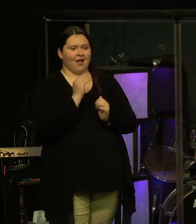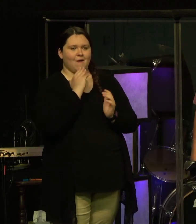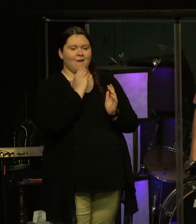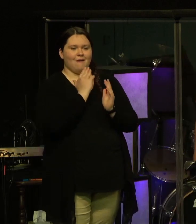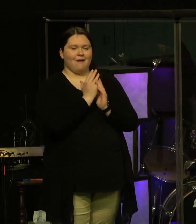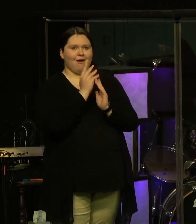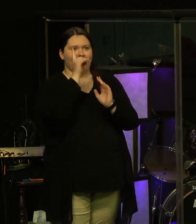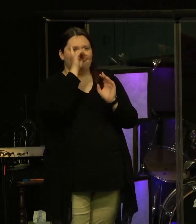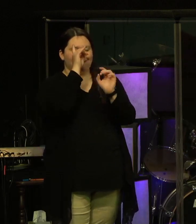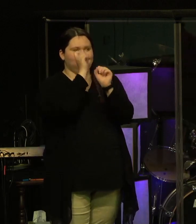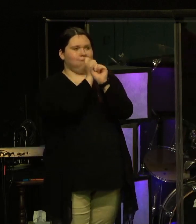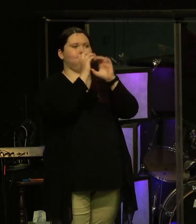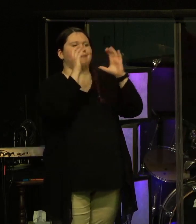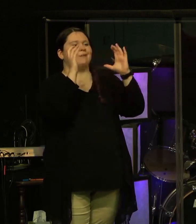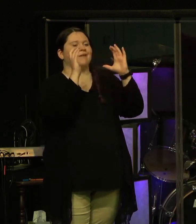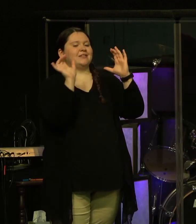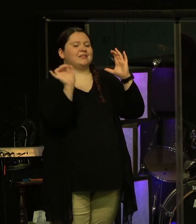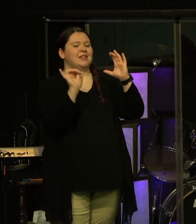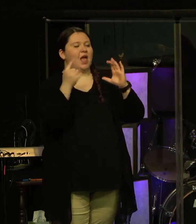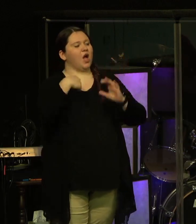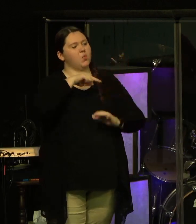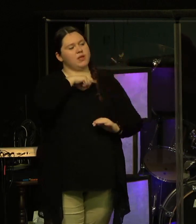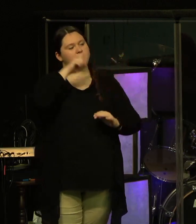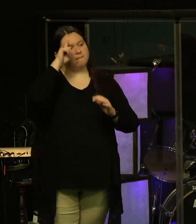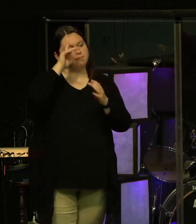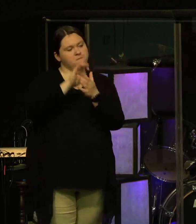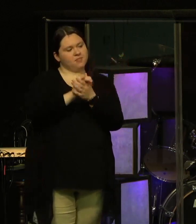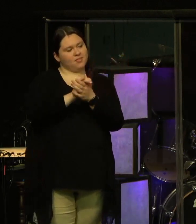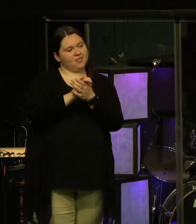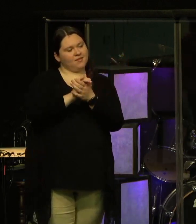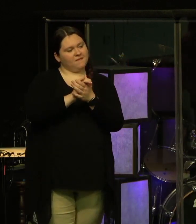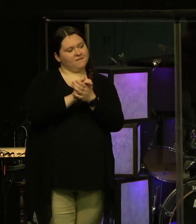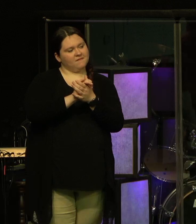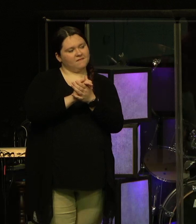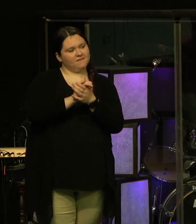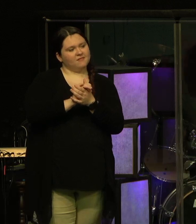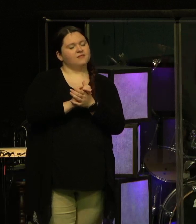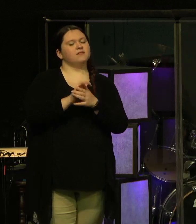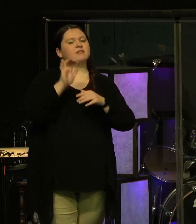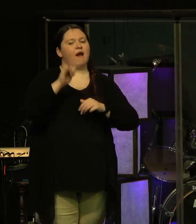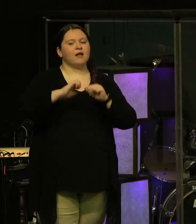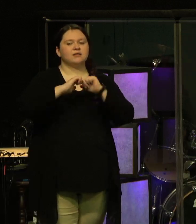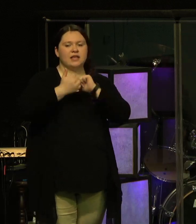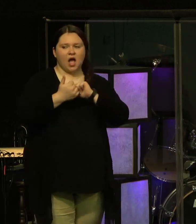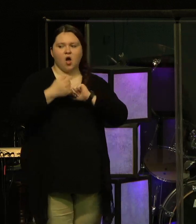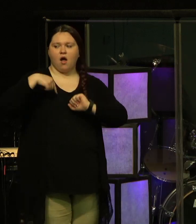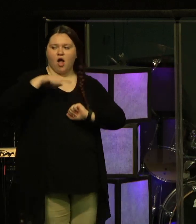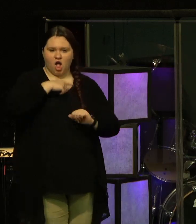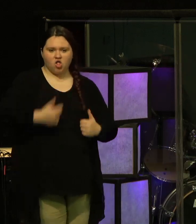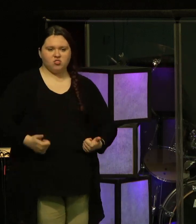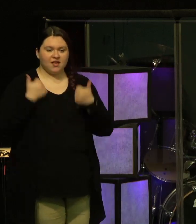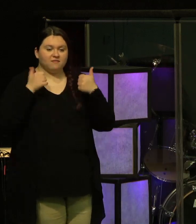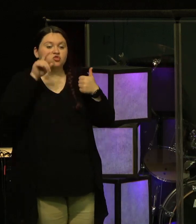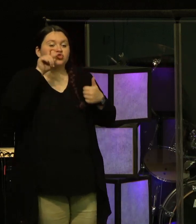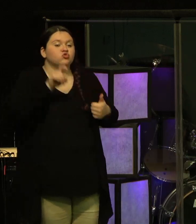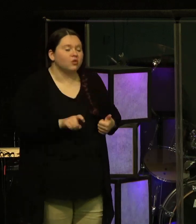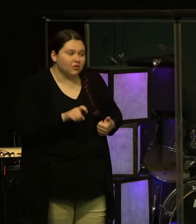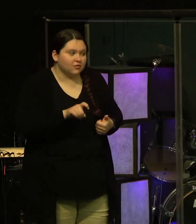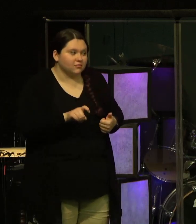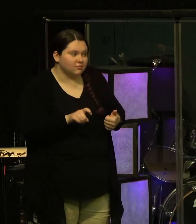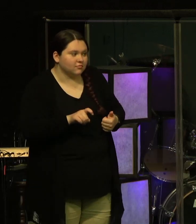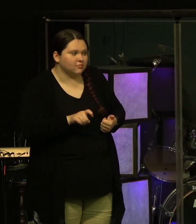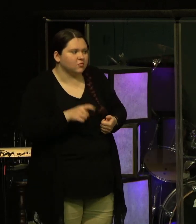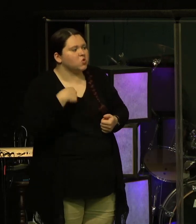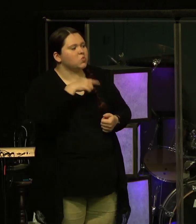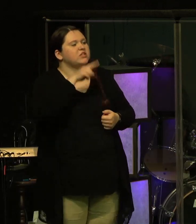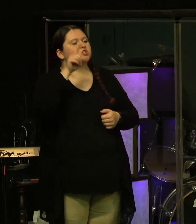mind of us as believers. That's the way our life needs to look as far as our believing.